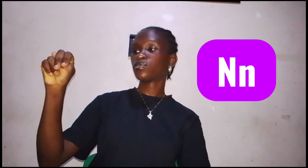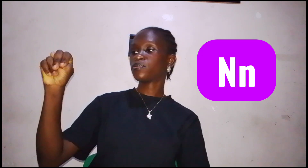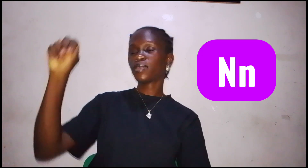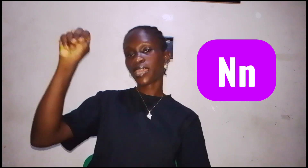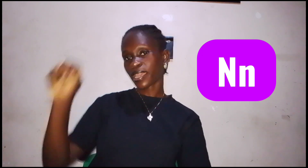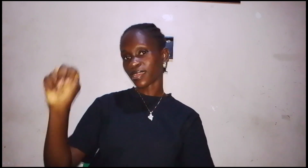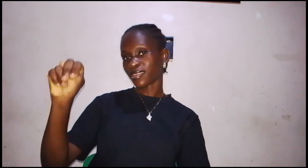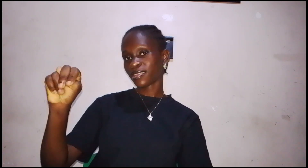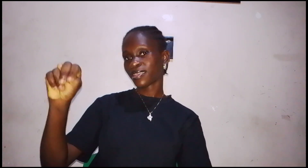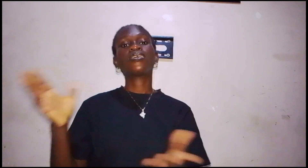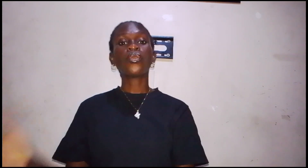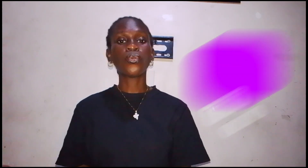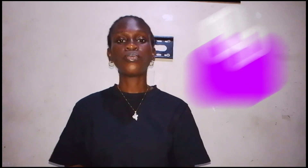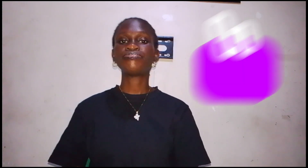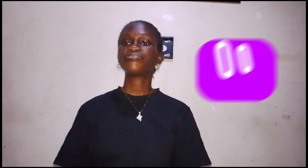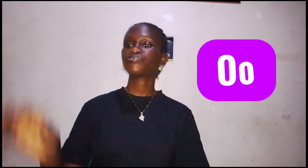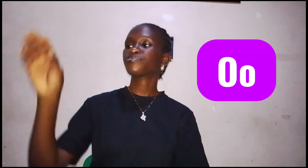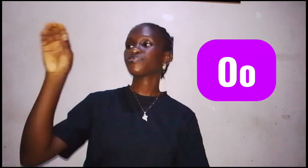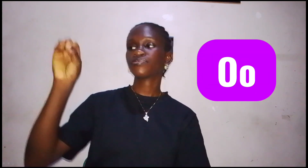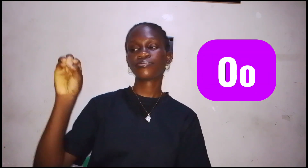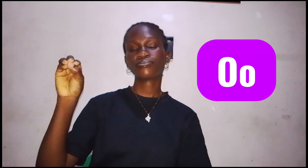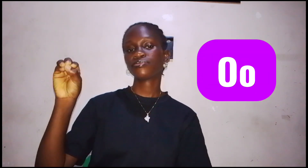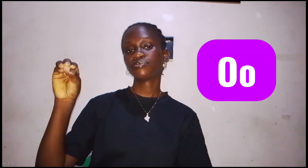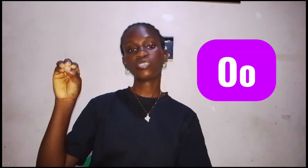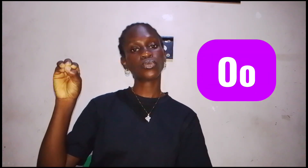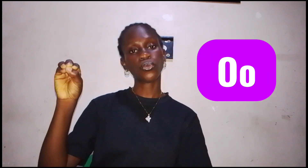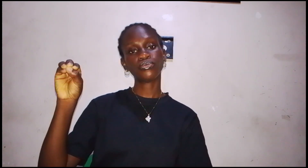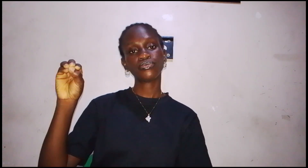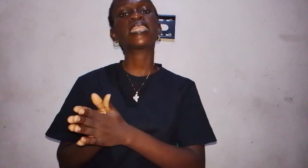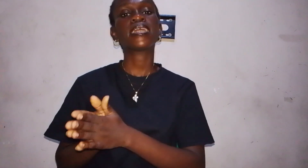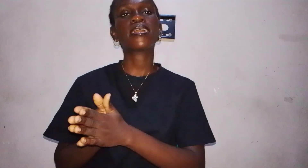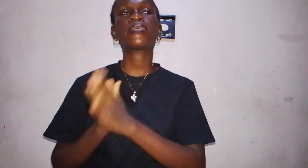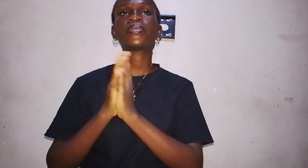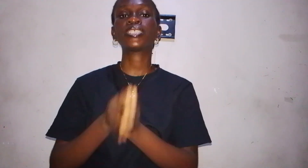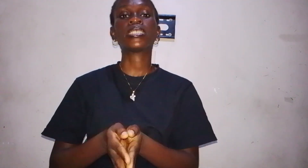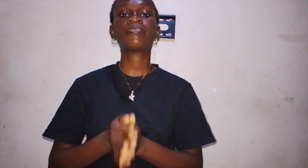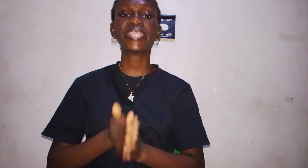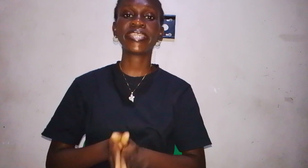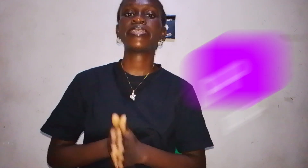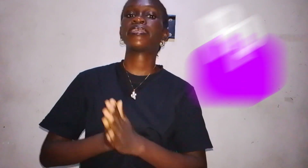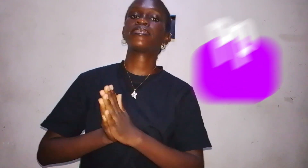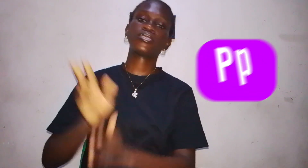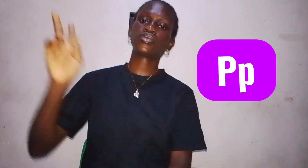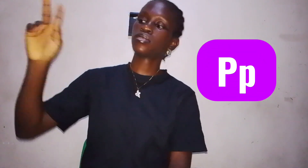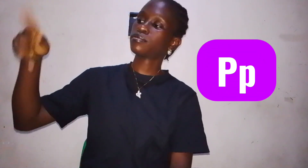Close it up. N. O. Just O. Next letter, which is P. It's just,